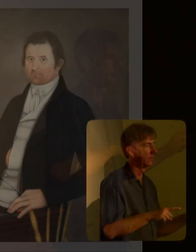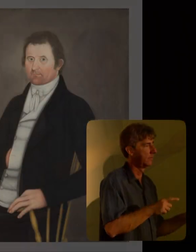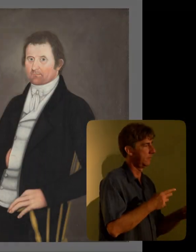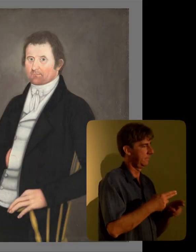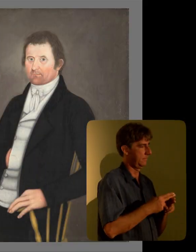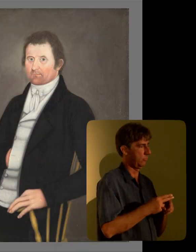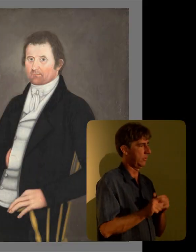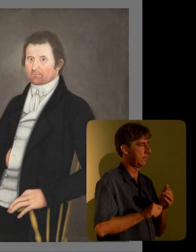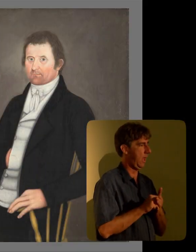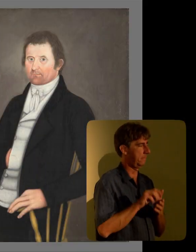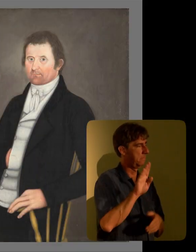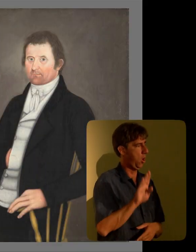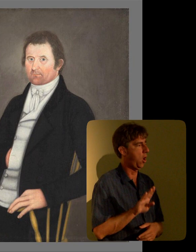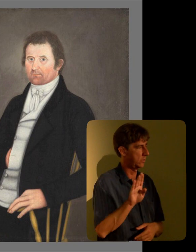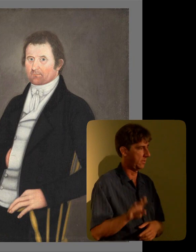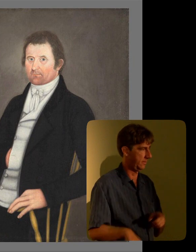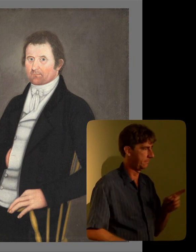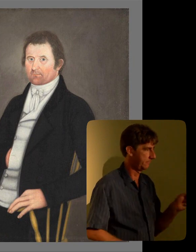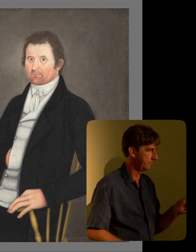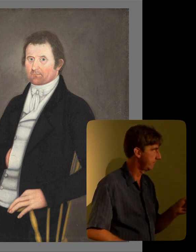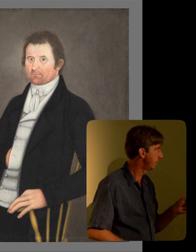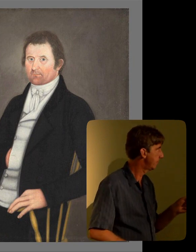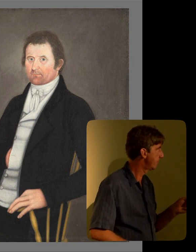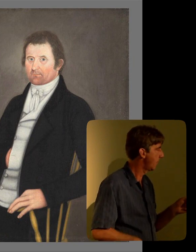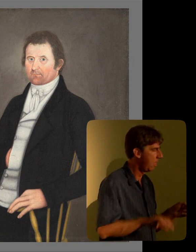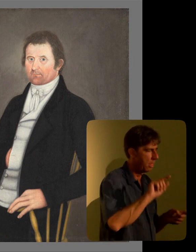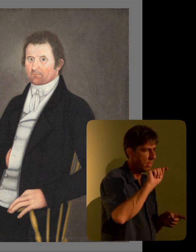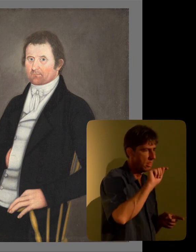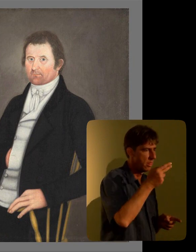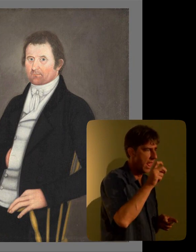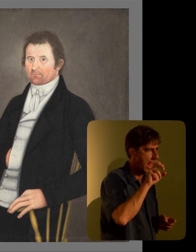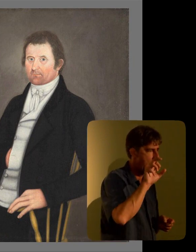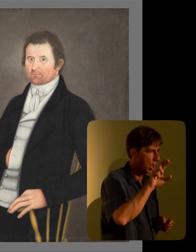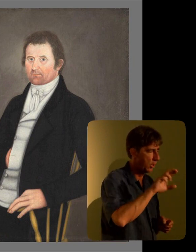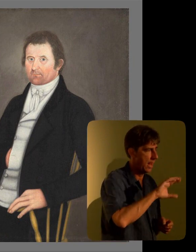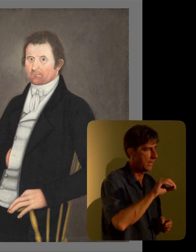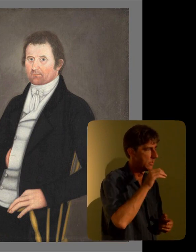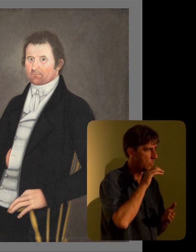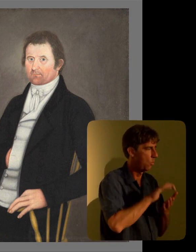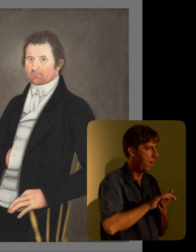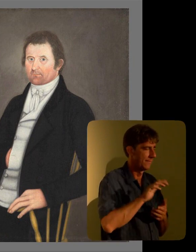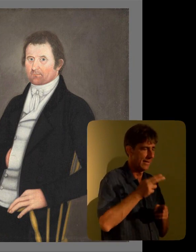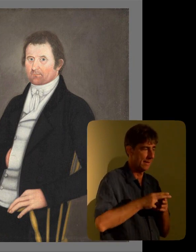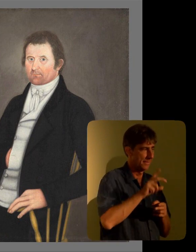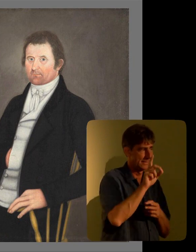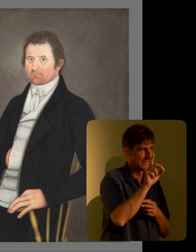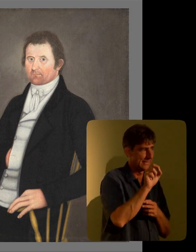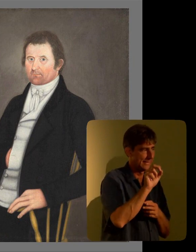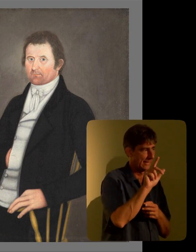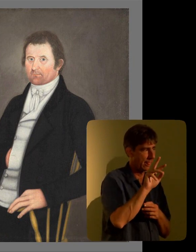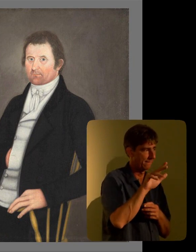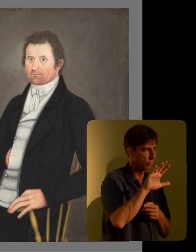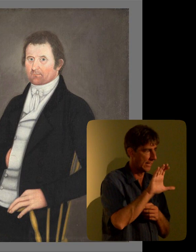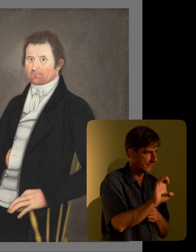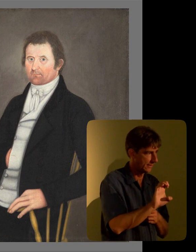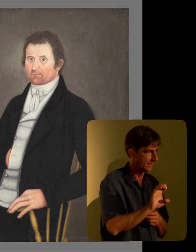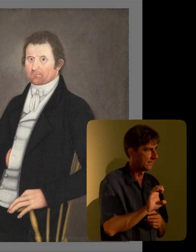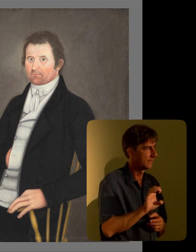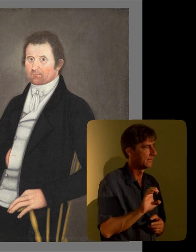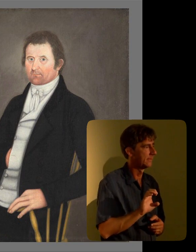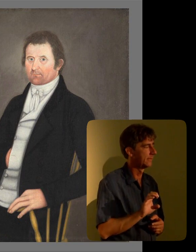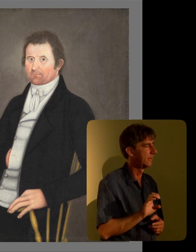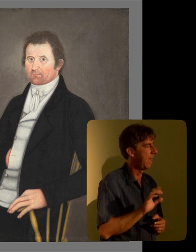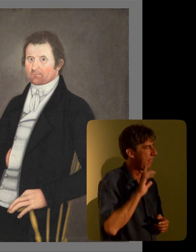Boston. This is the Deacon Eliphaz Thayer and his wife, Deliverance. It was probably full length at one time and cut